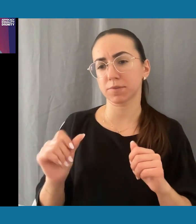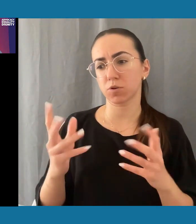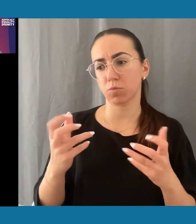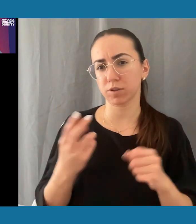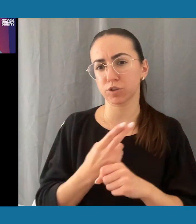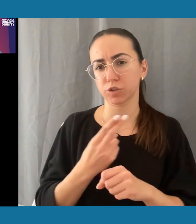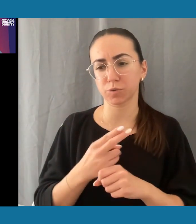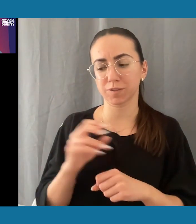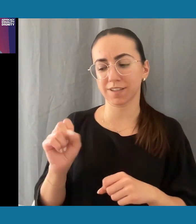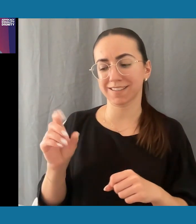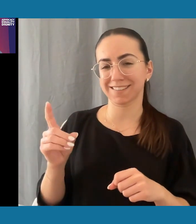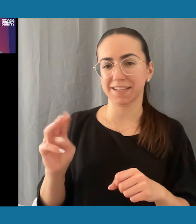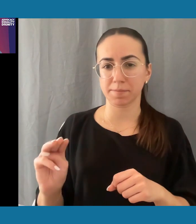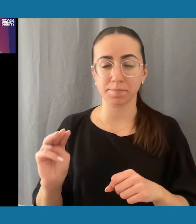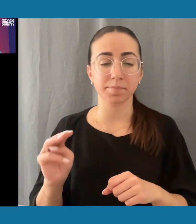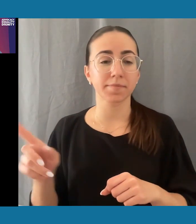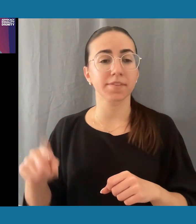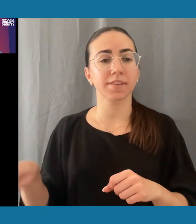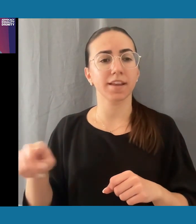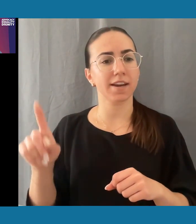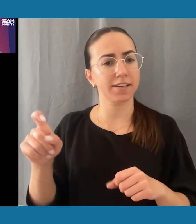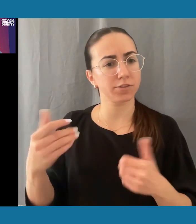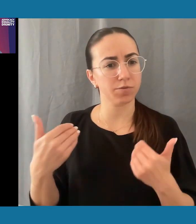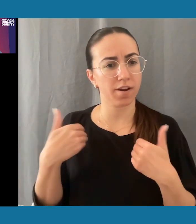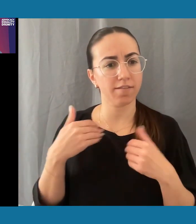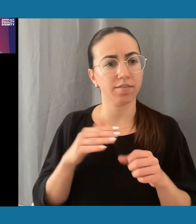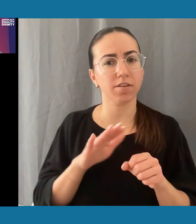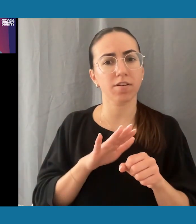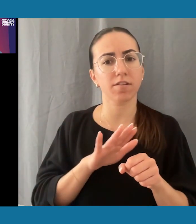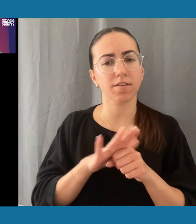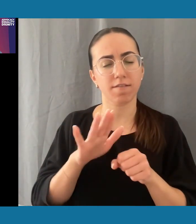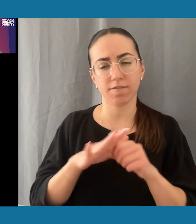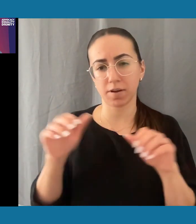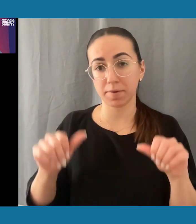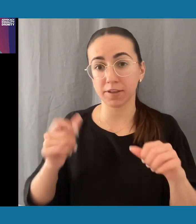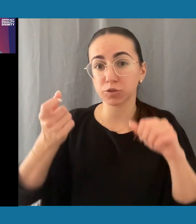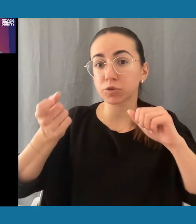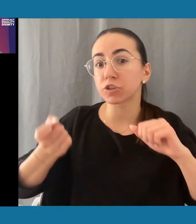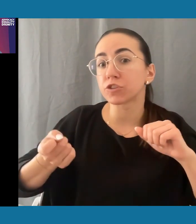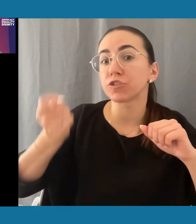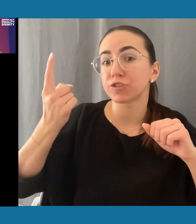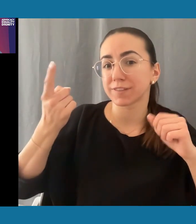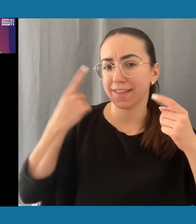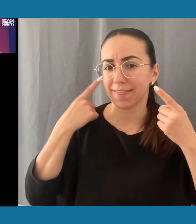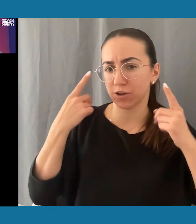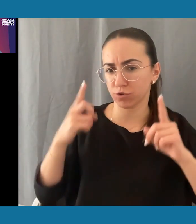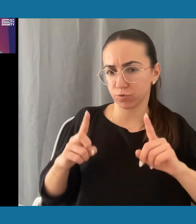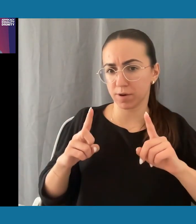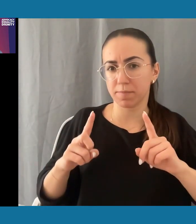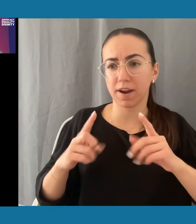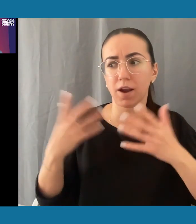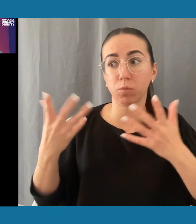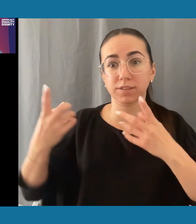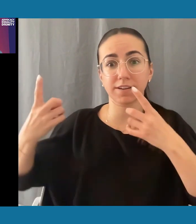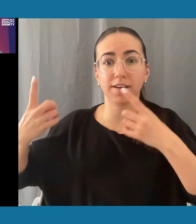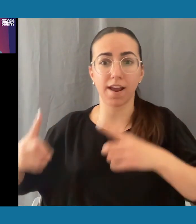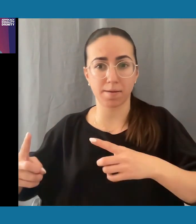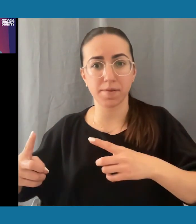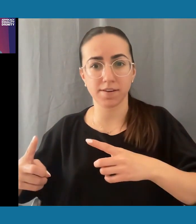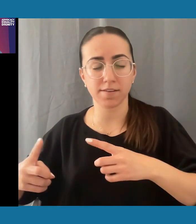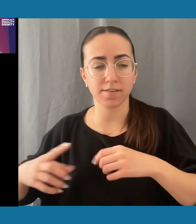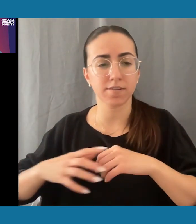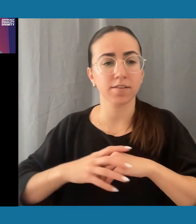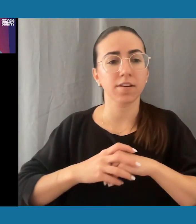SDM, they have to have enough capacity to understand the agreement itself and the effects of the agreement. They have